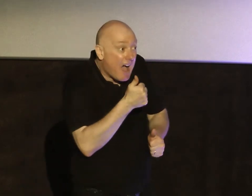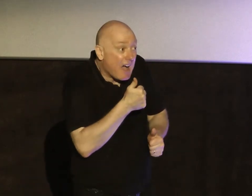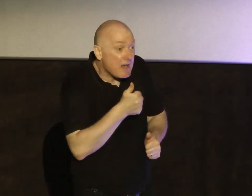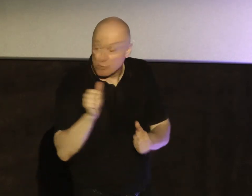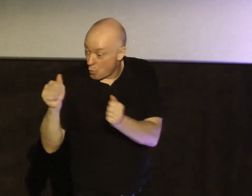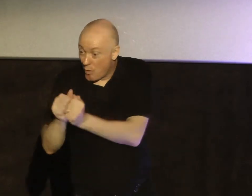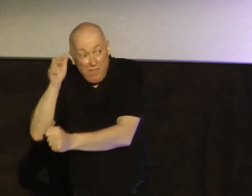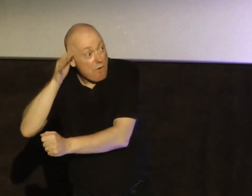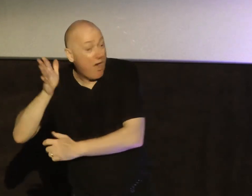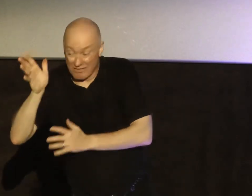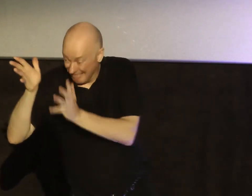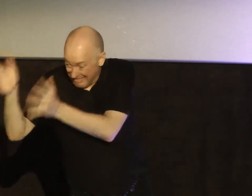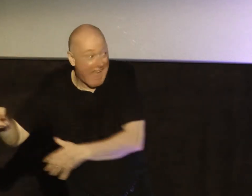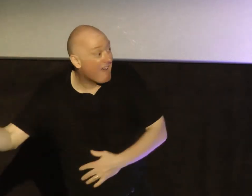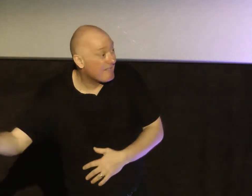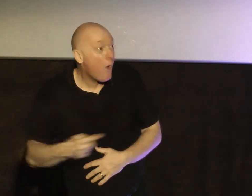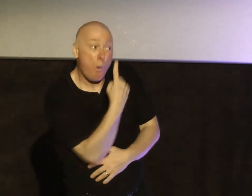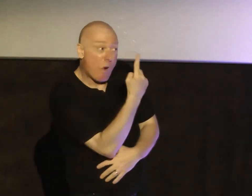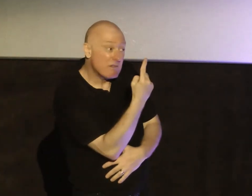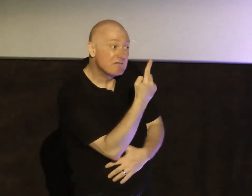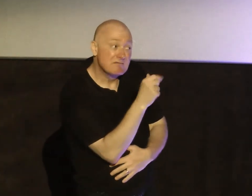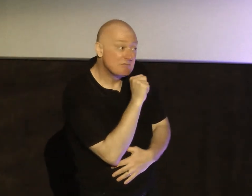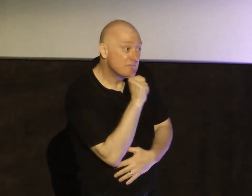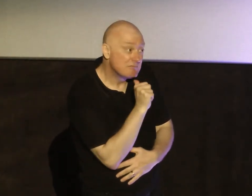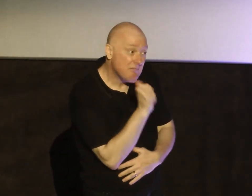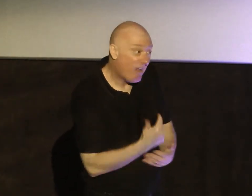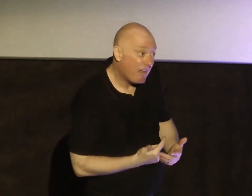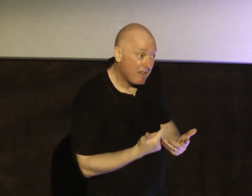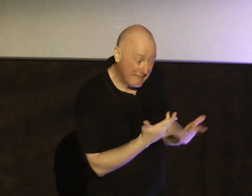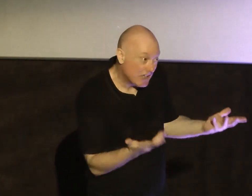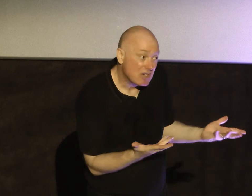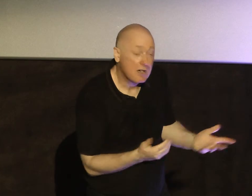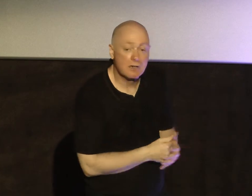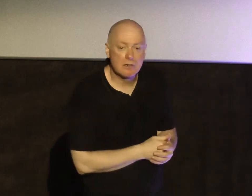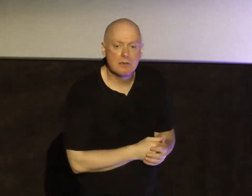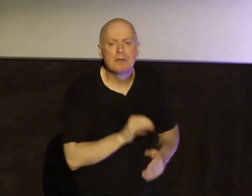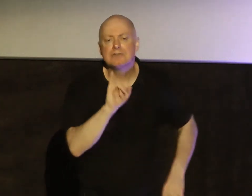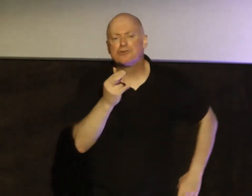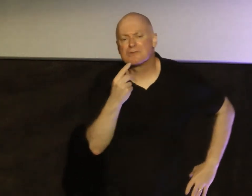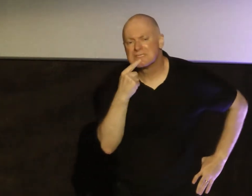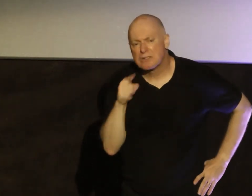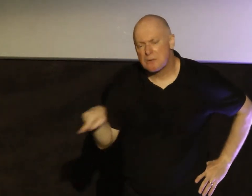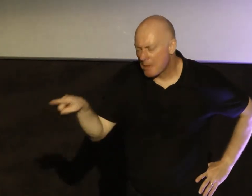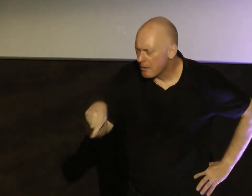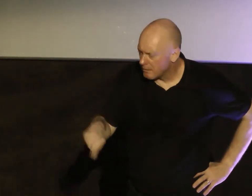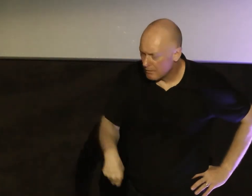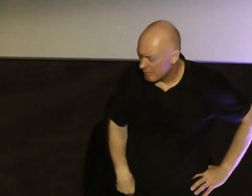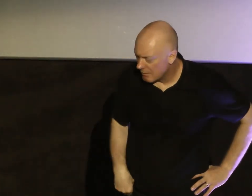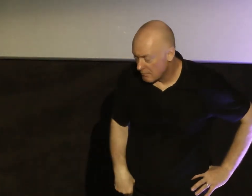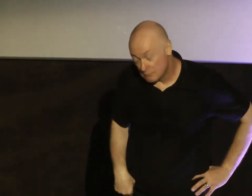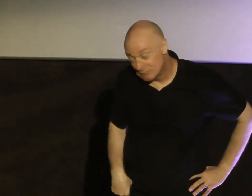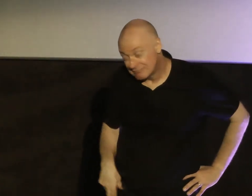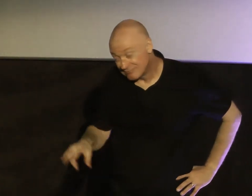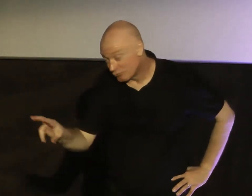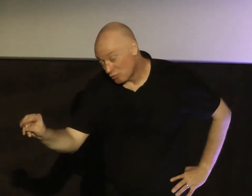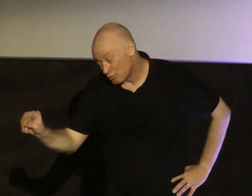our father, and one is no more." But Joseph said to them, "It is as I said to you, you